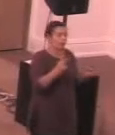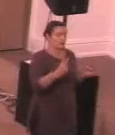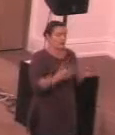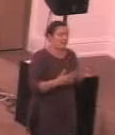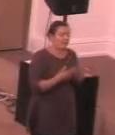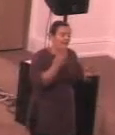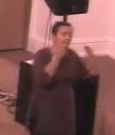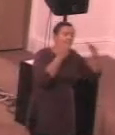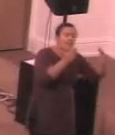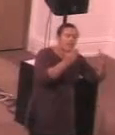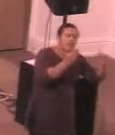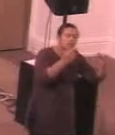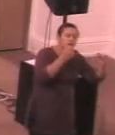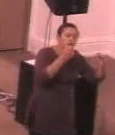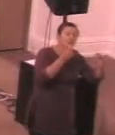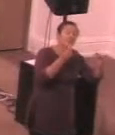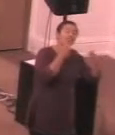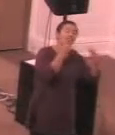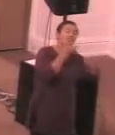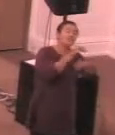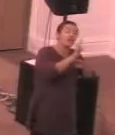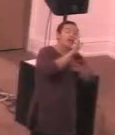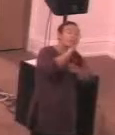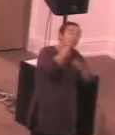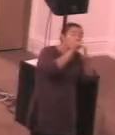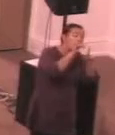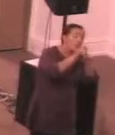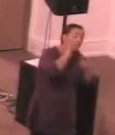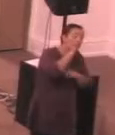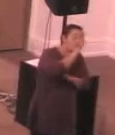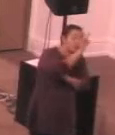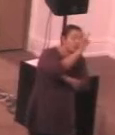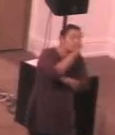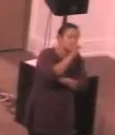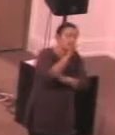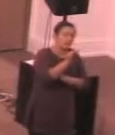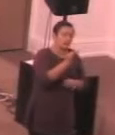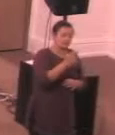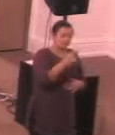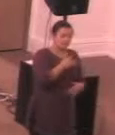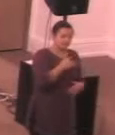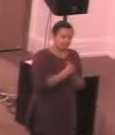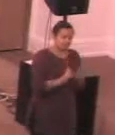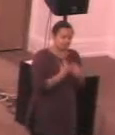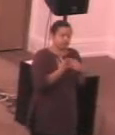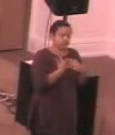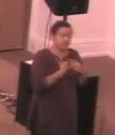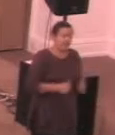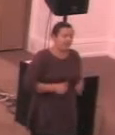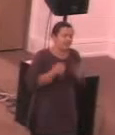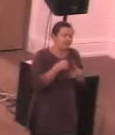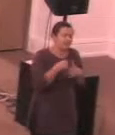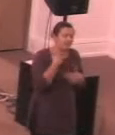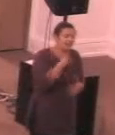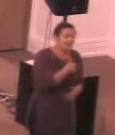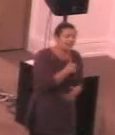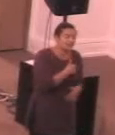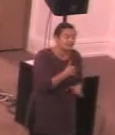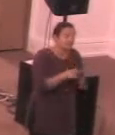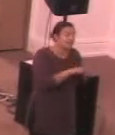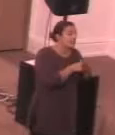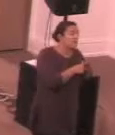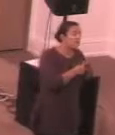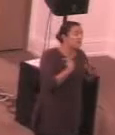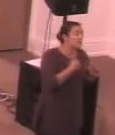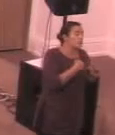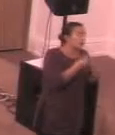word comes, Lord, let it come alive in us. Let your word be alive in us, Lord. Even at the beginning, Lord, when you said, let us be the light that goes out. Lord,